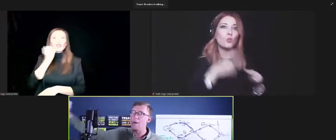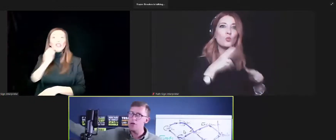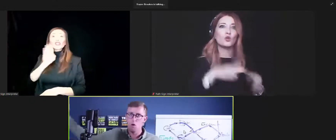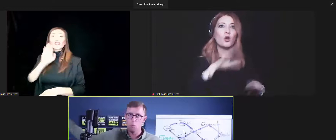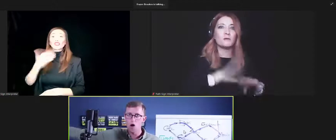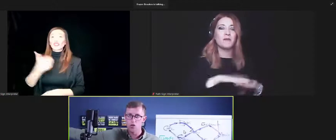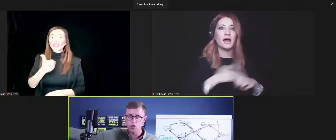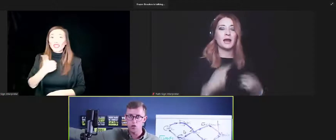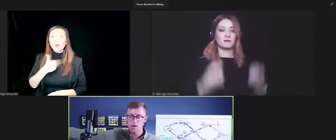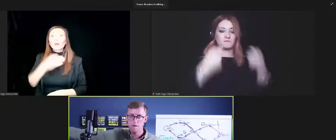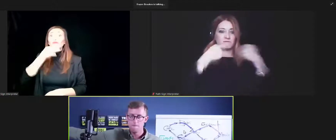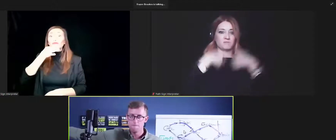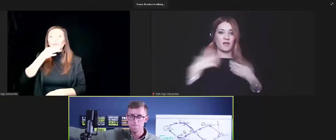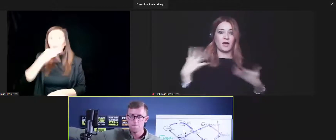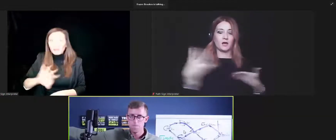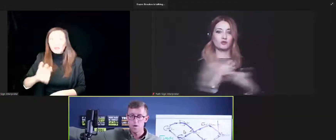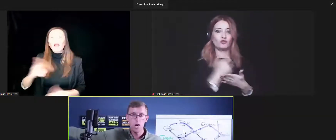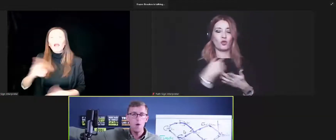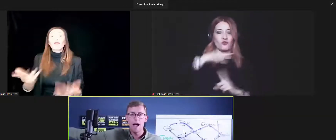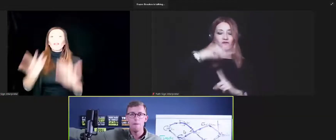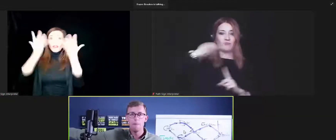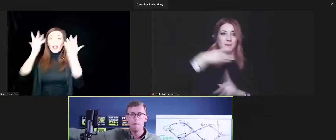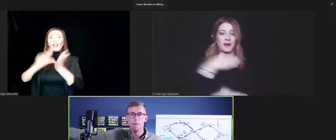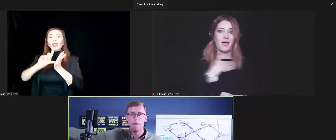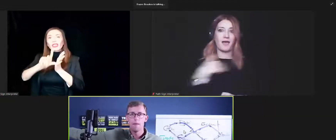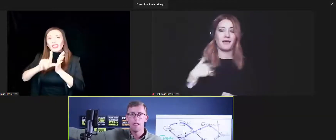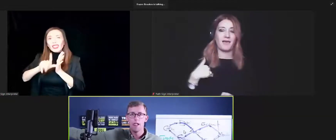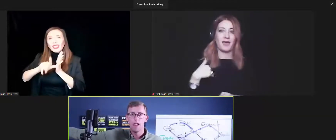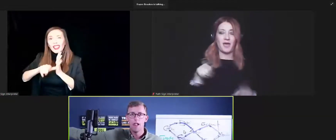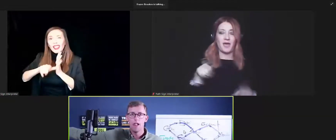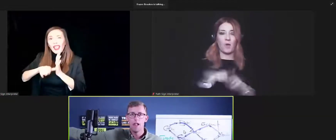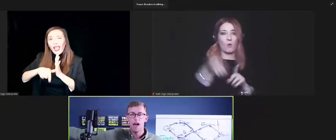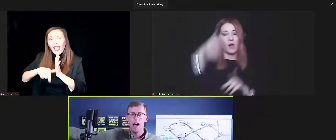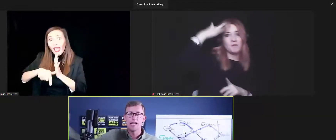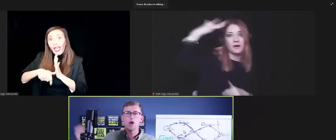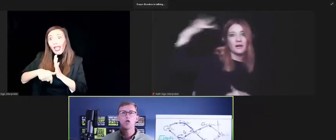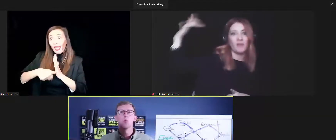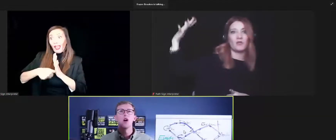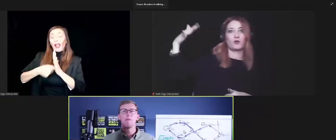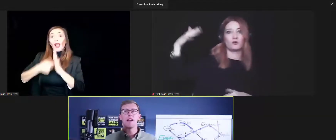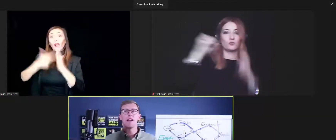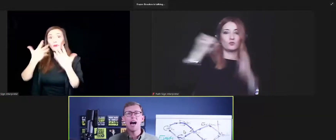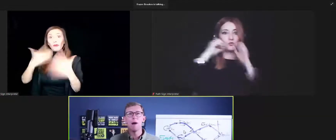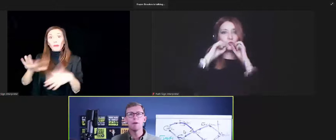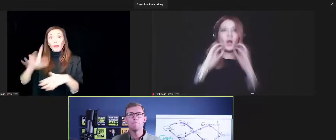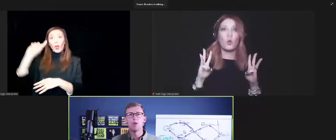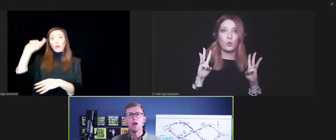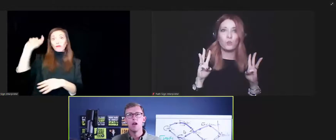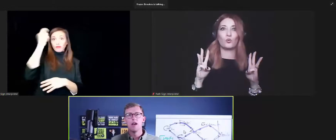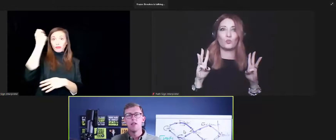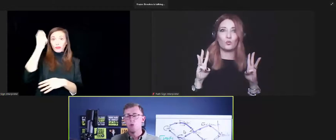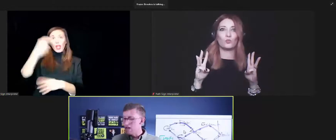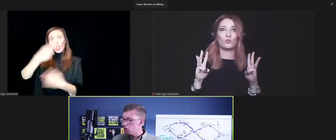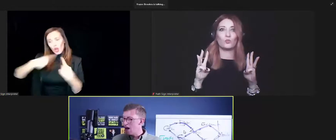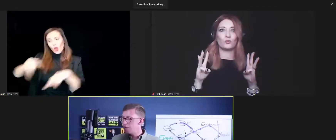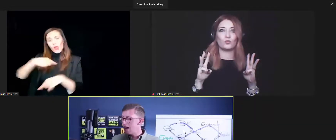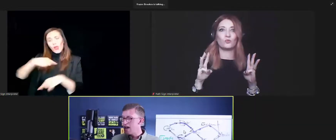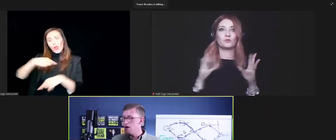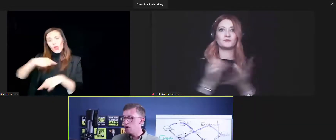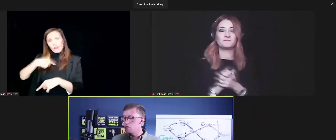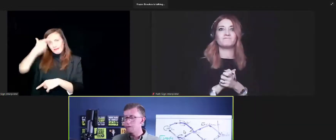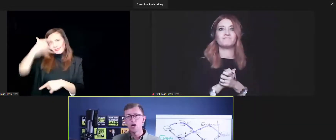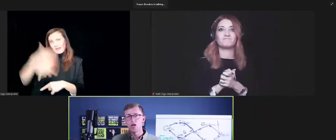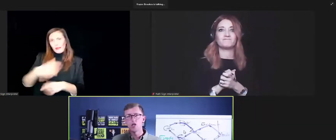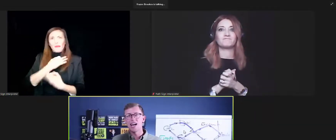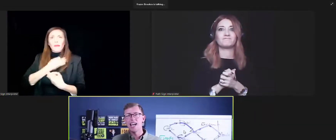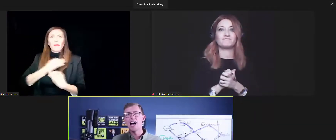picture was. We knew it. And he got to work and made it happen. The reason why he's my hero is